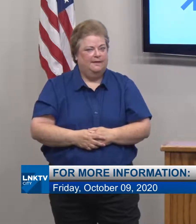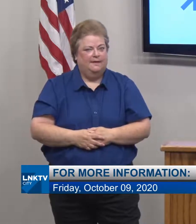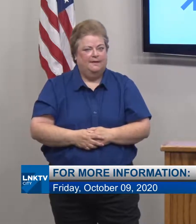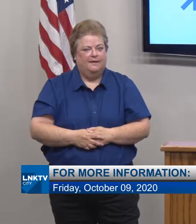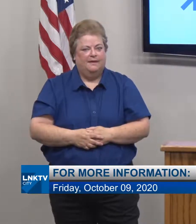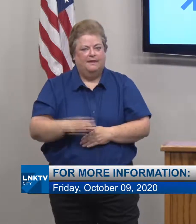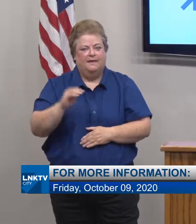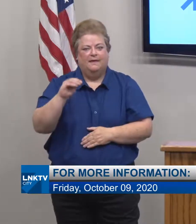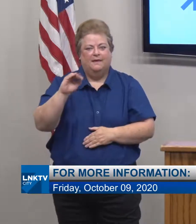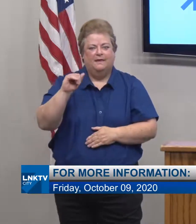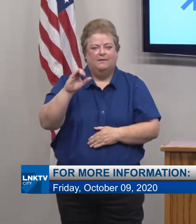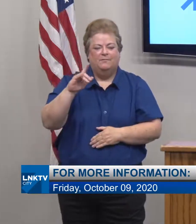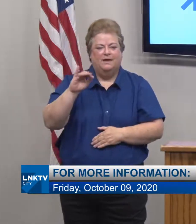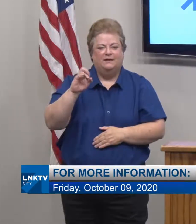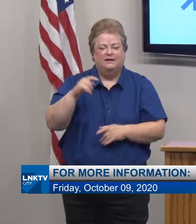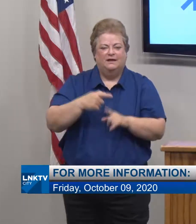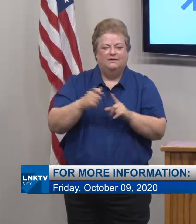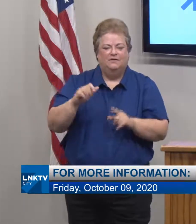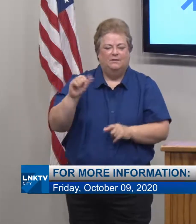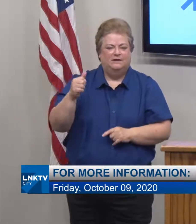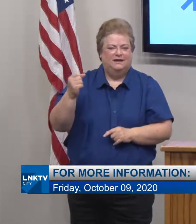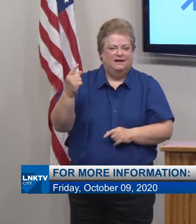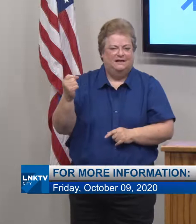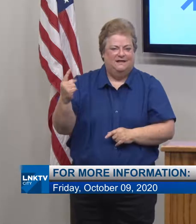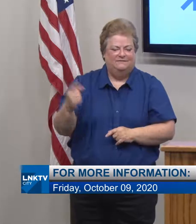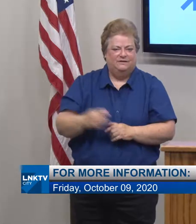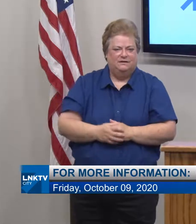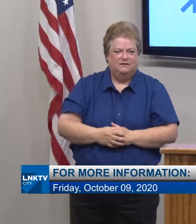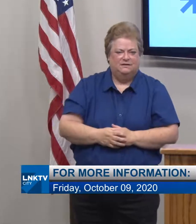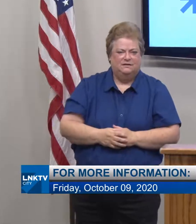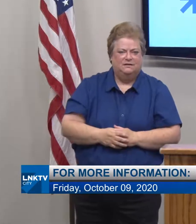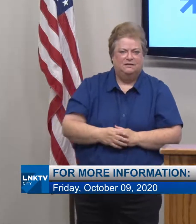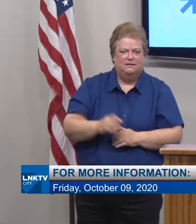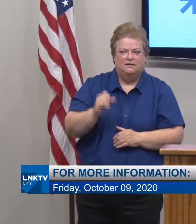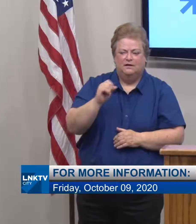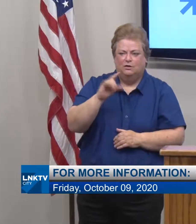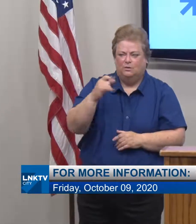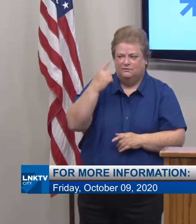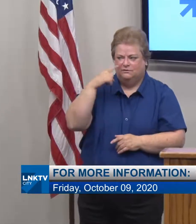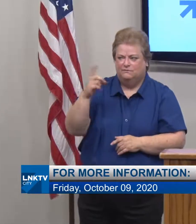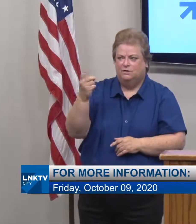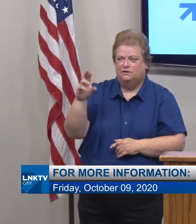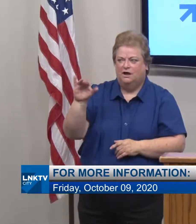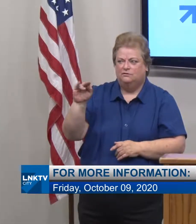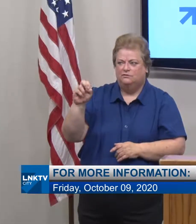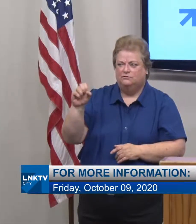Hi, this is Mackenzie Huck from 1011. I have a question for Dr. Joel.